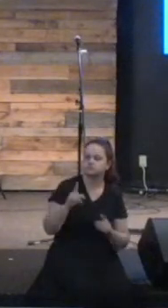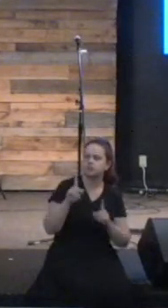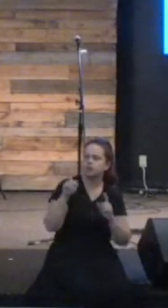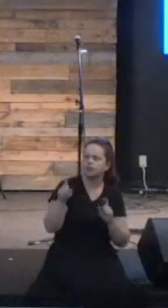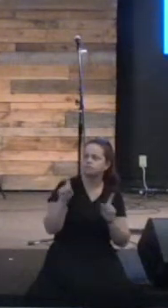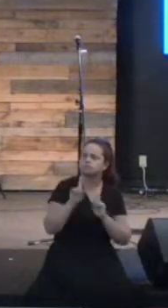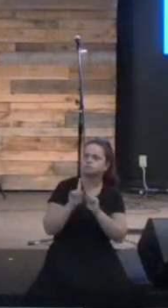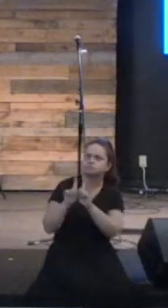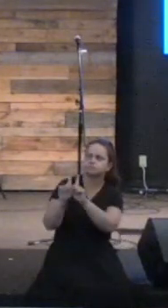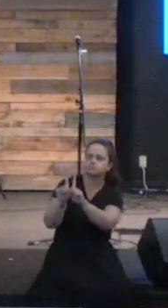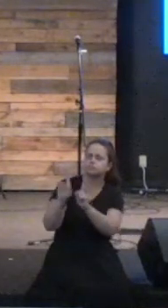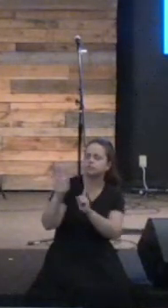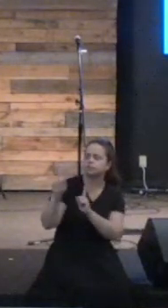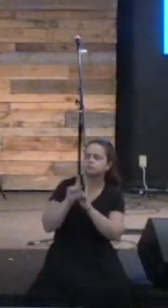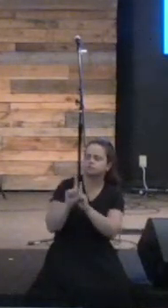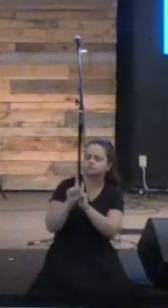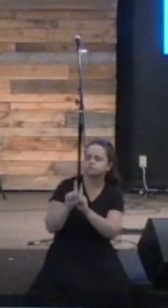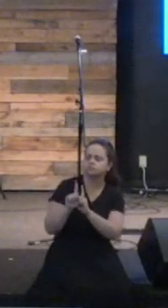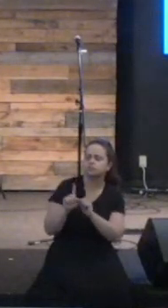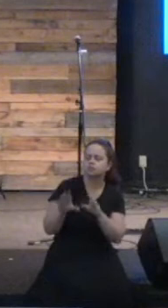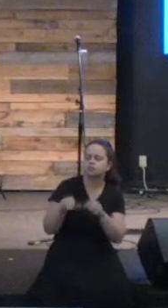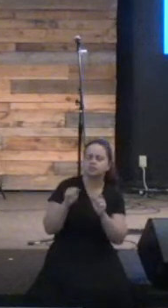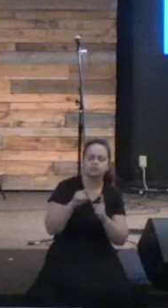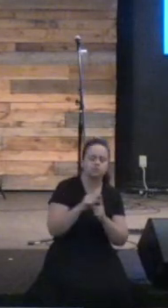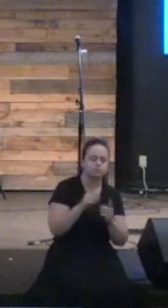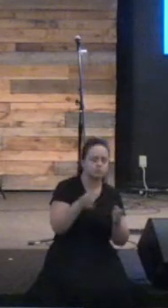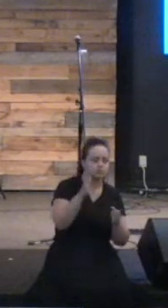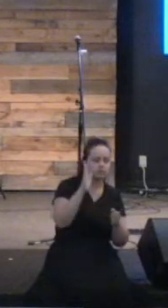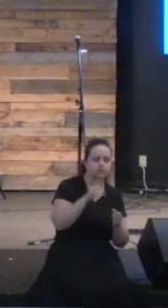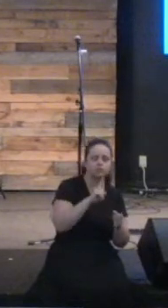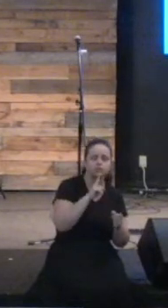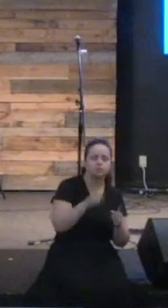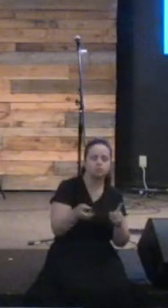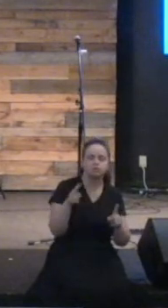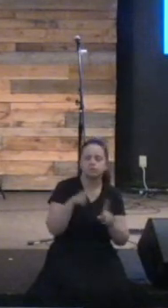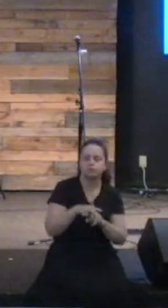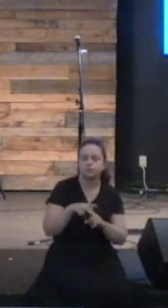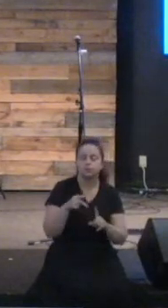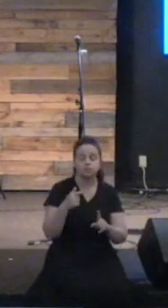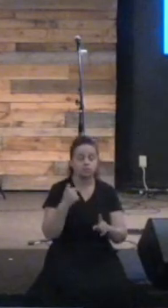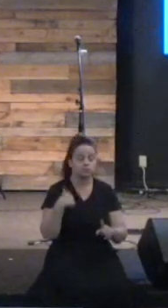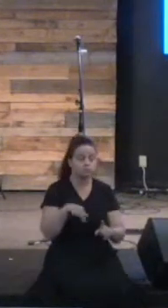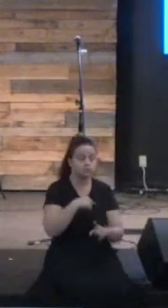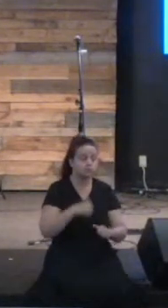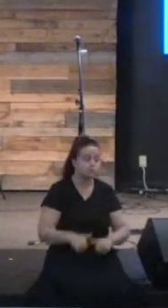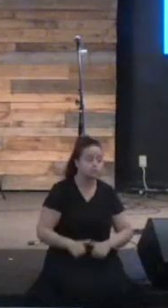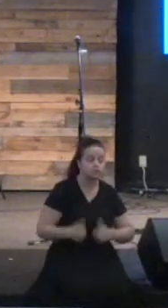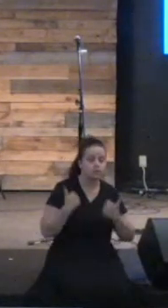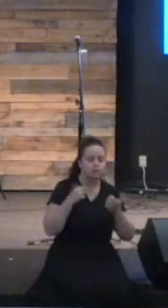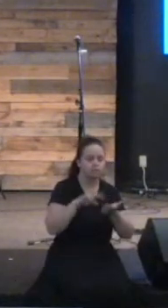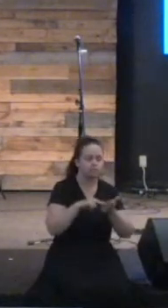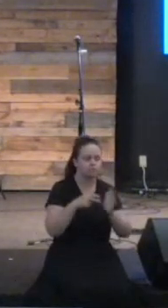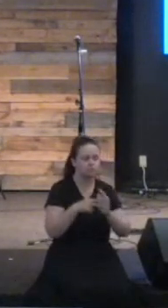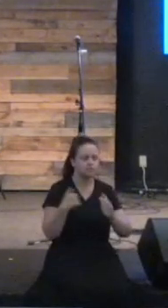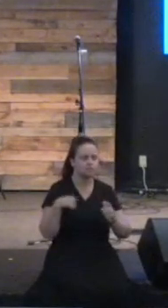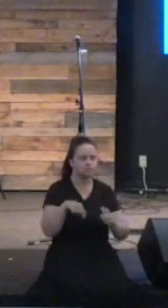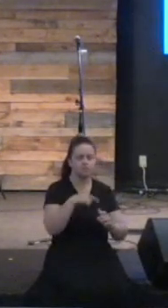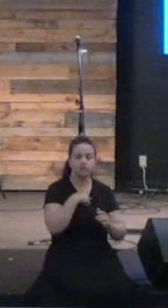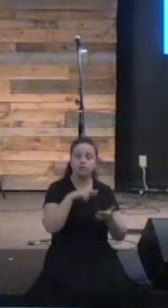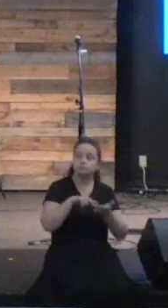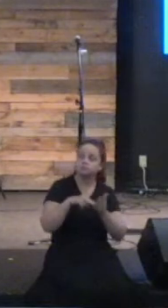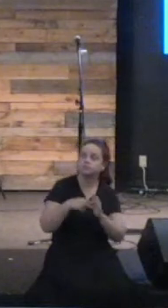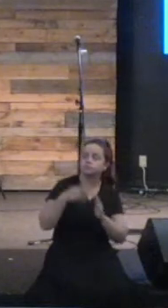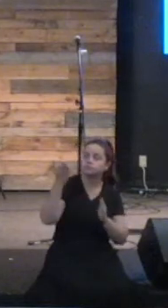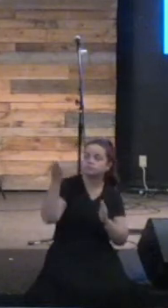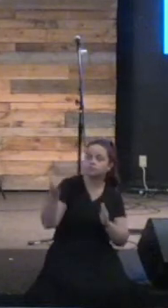that we can be your disciples that we can take the word of God and really apply to us to what it means to us and how it means to you